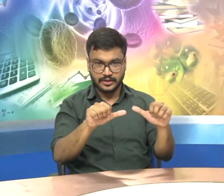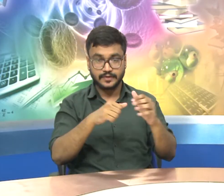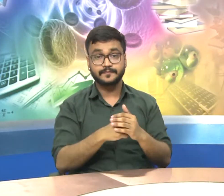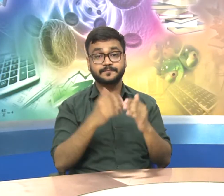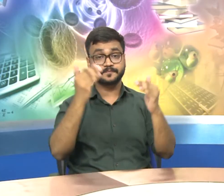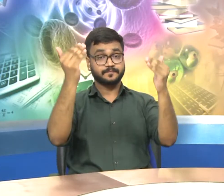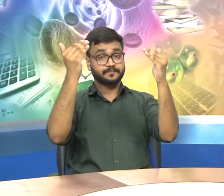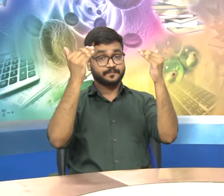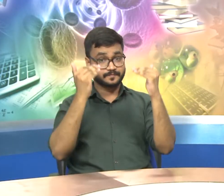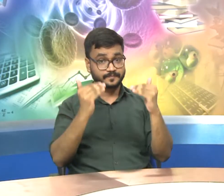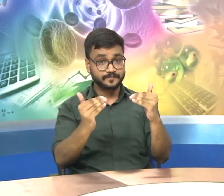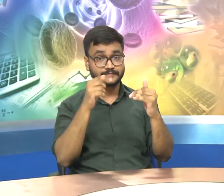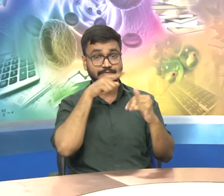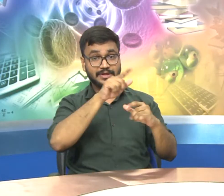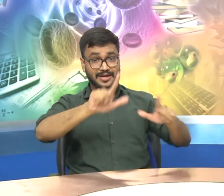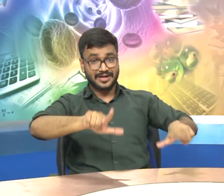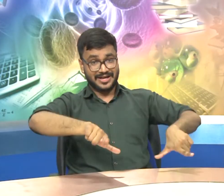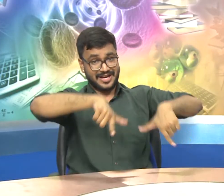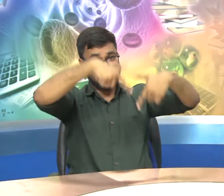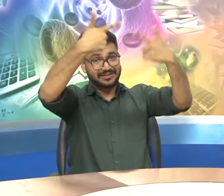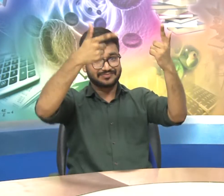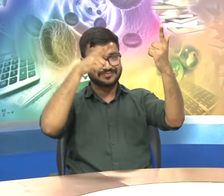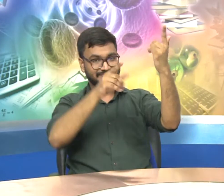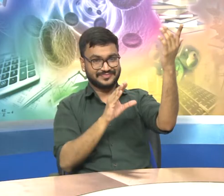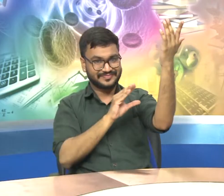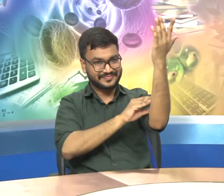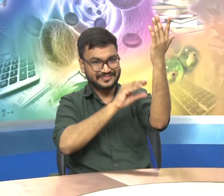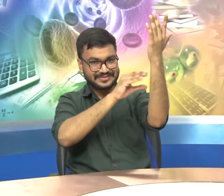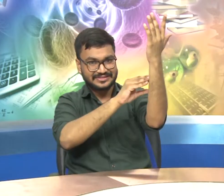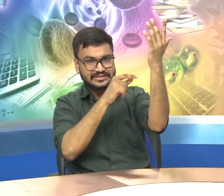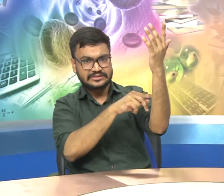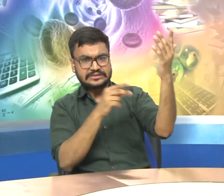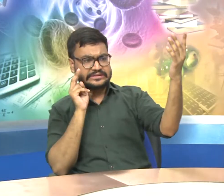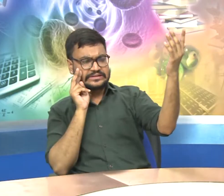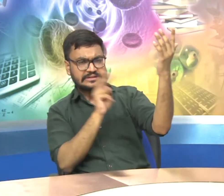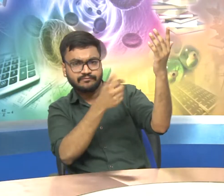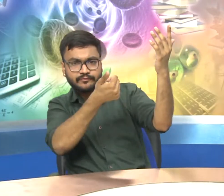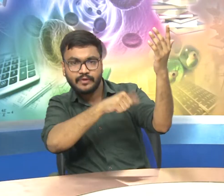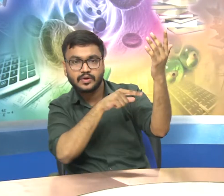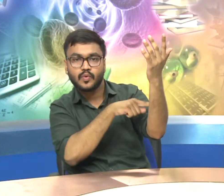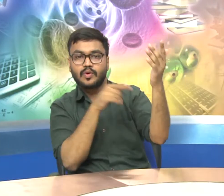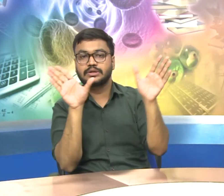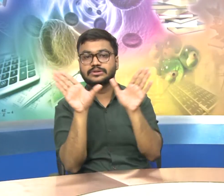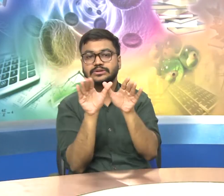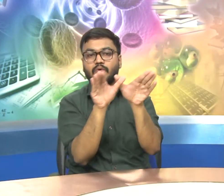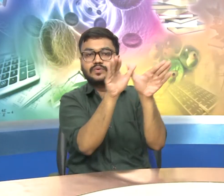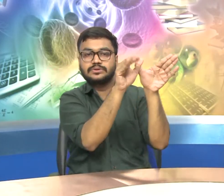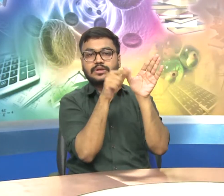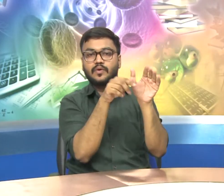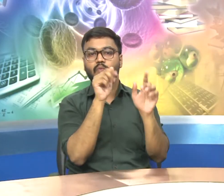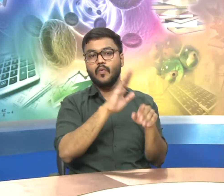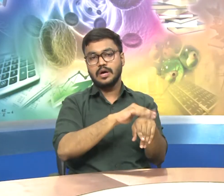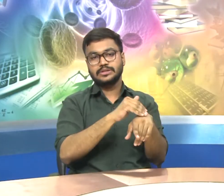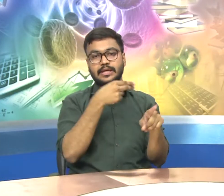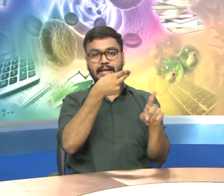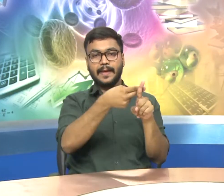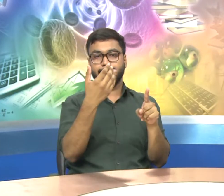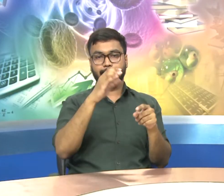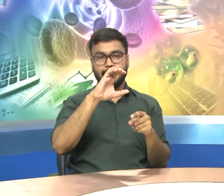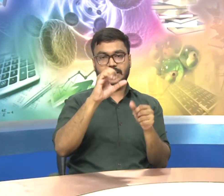so they won't be able to eat them, and this protection by blending with surroundings is